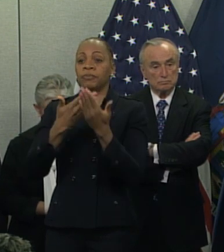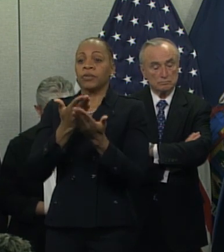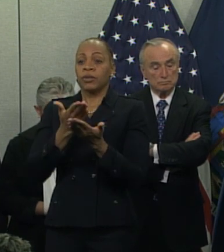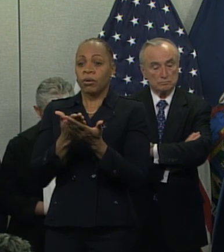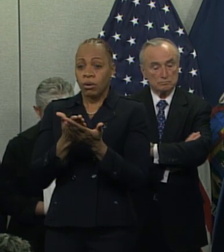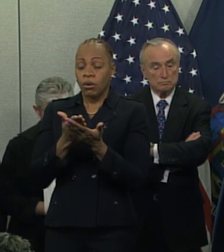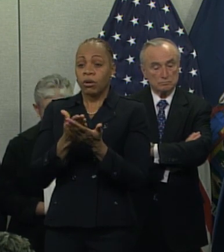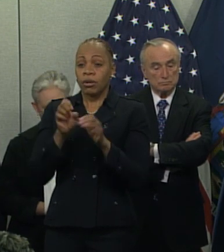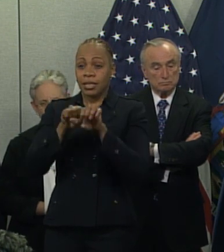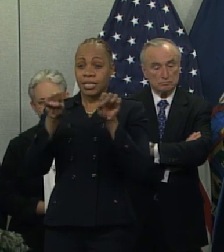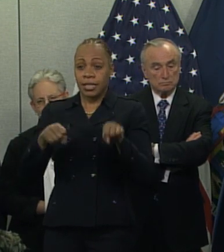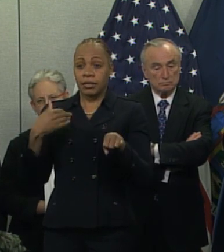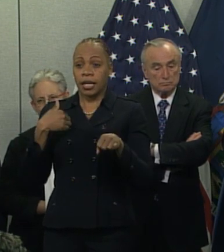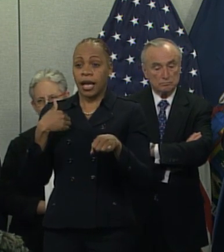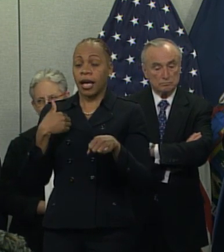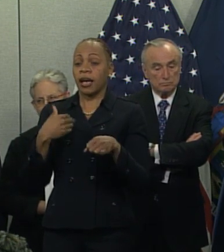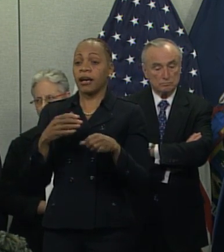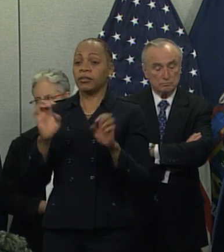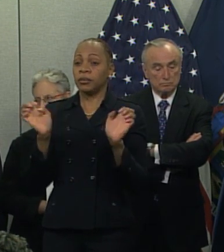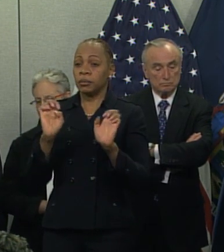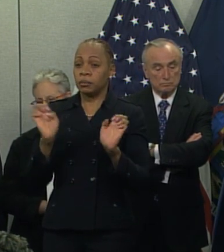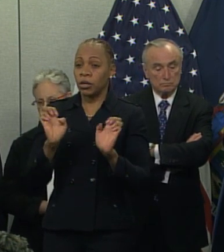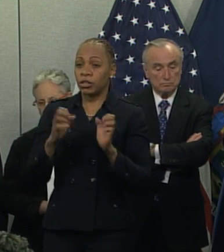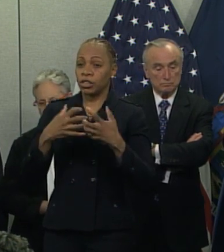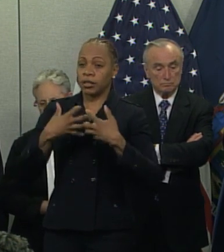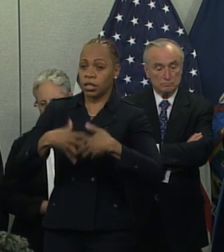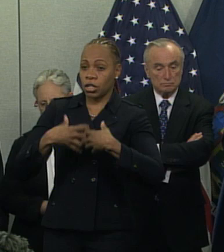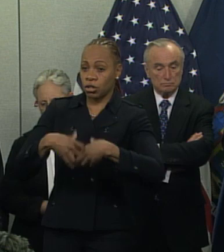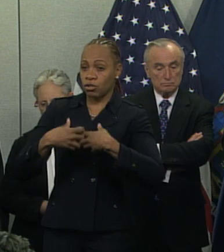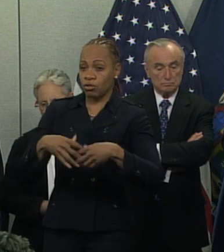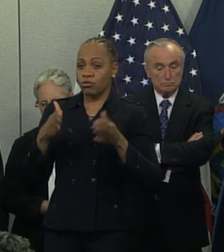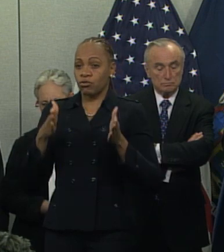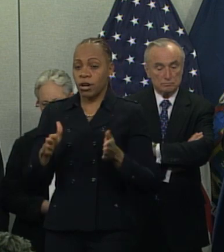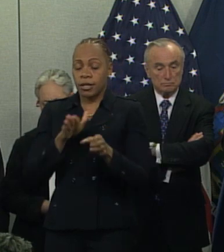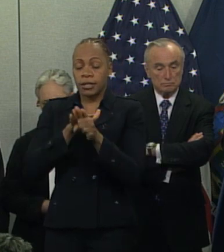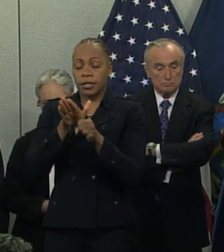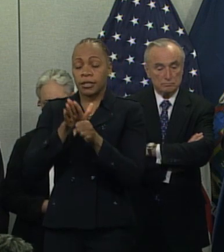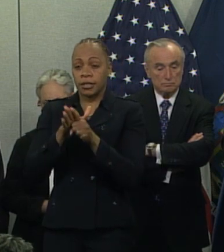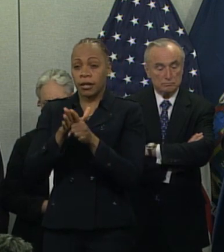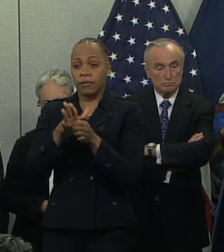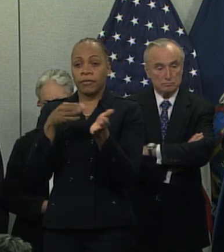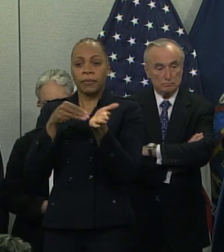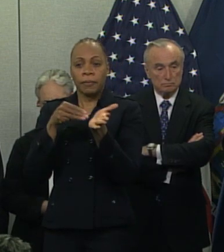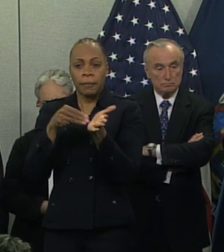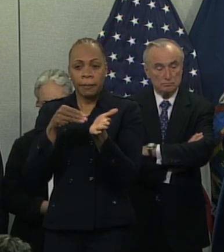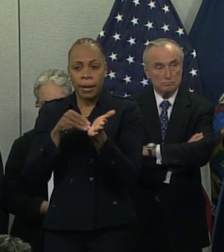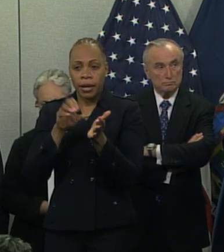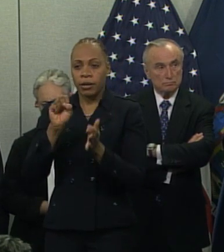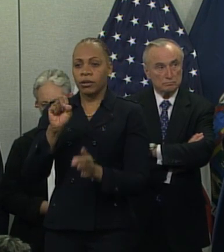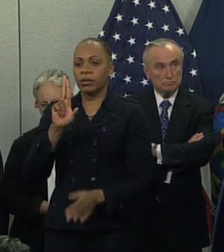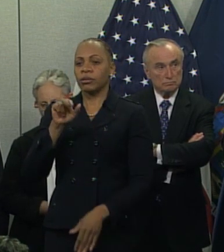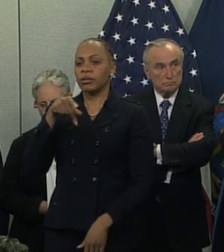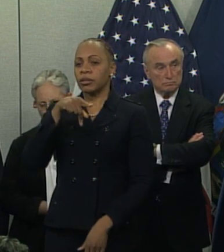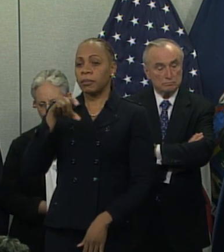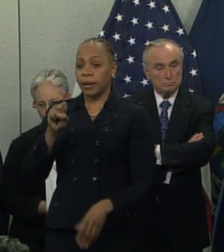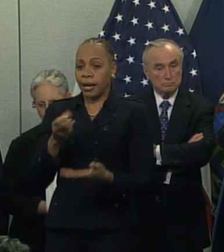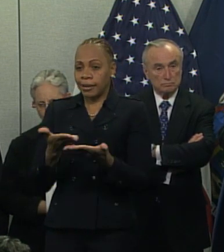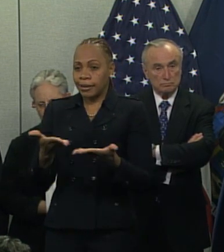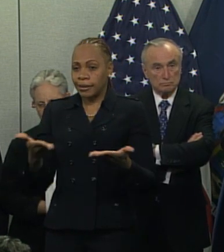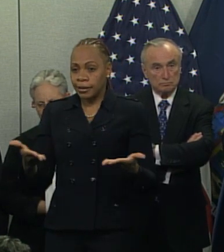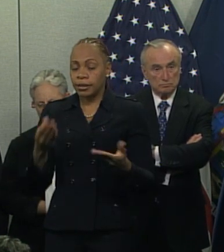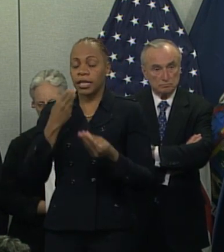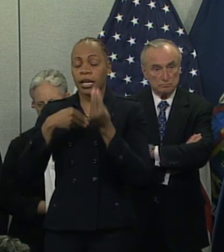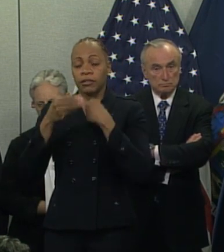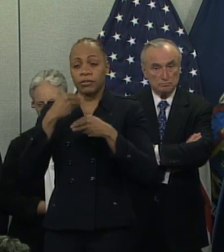generators fully fueled, and there are enough medical supplies and food on hand to carry them through the weekend if needed.